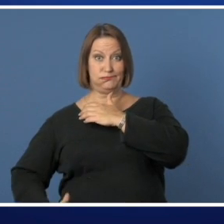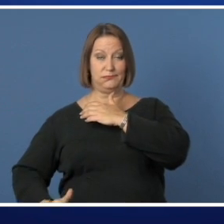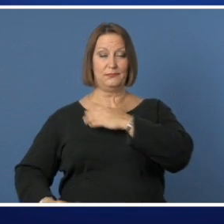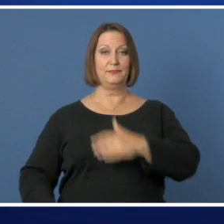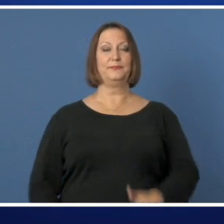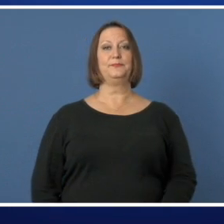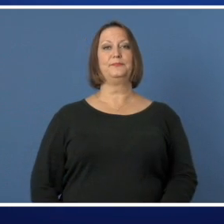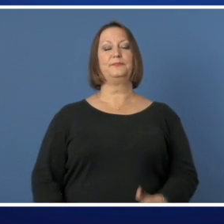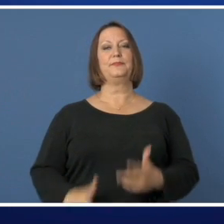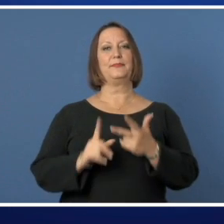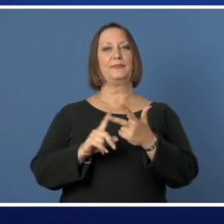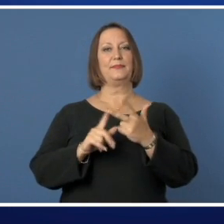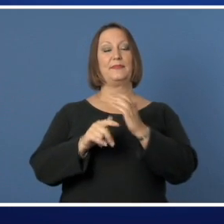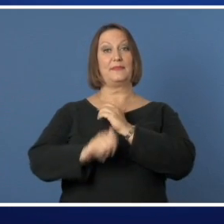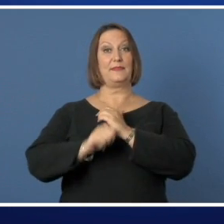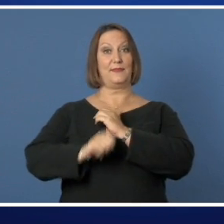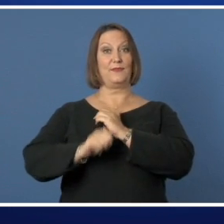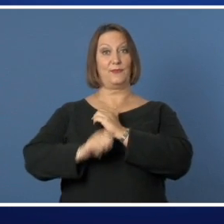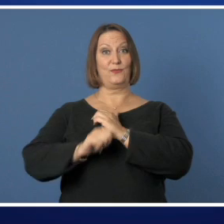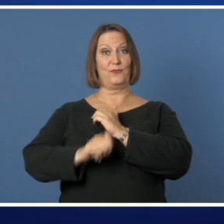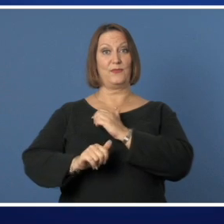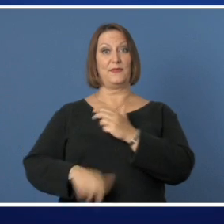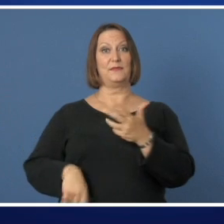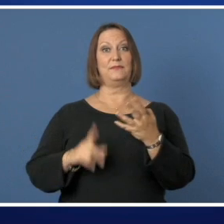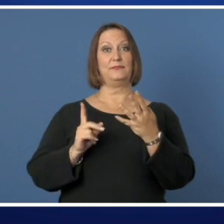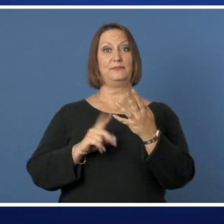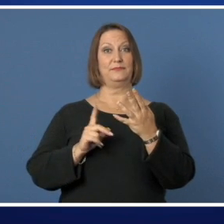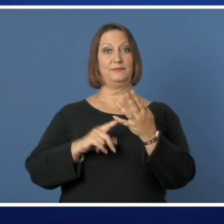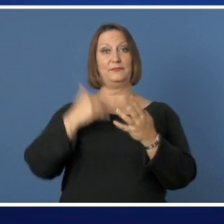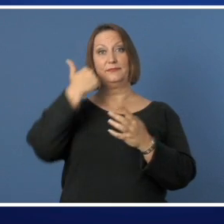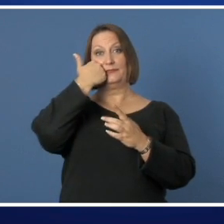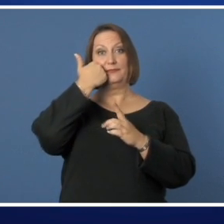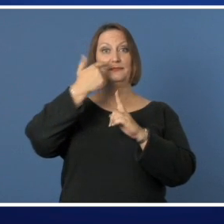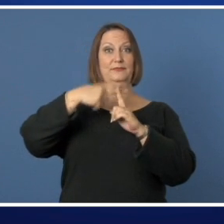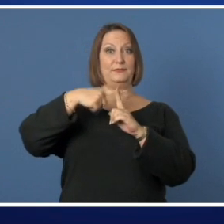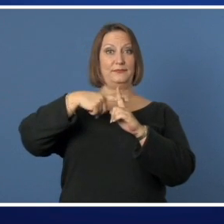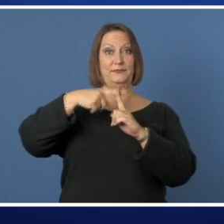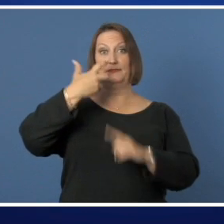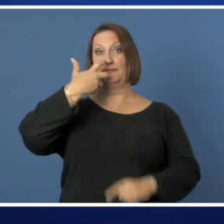POVNta Diarrhea, Fever,